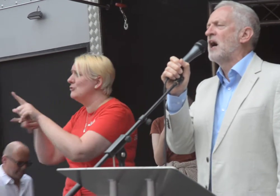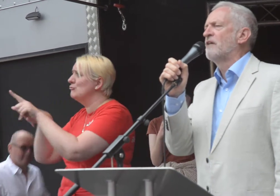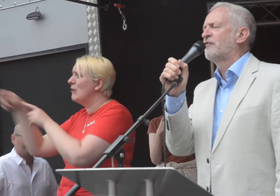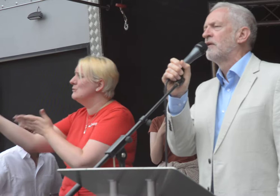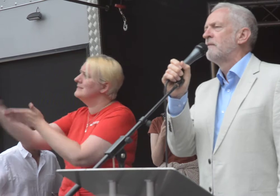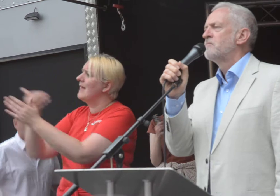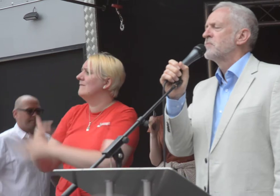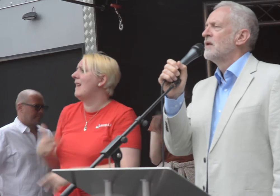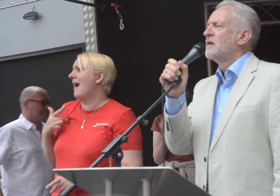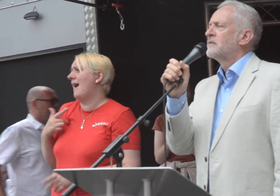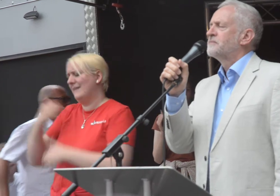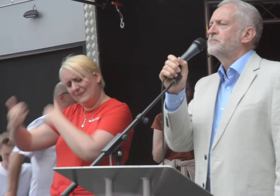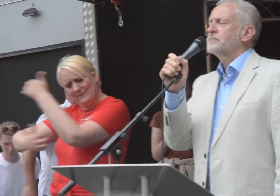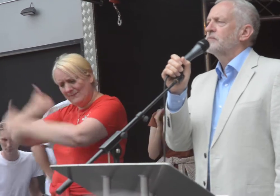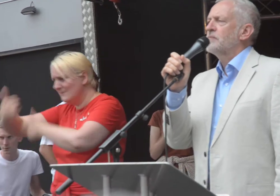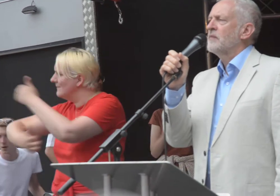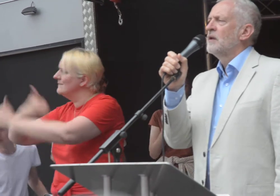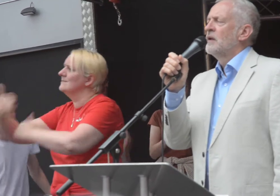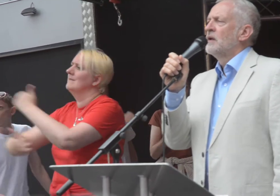save life.